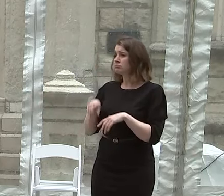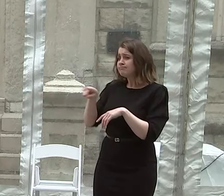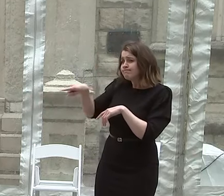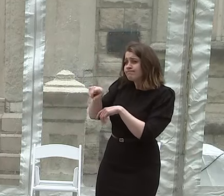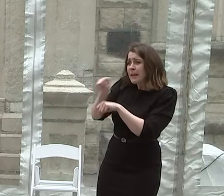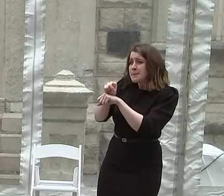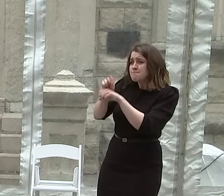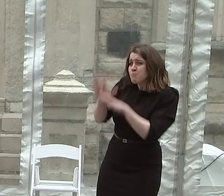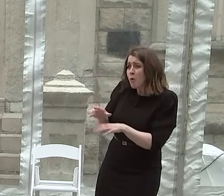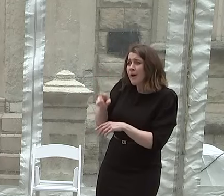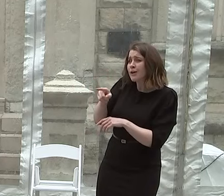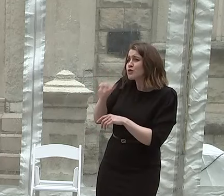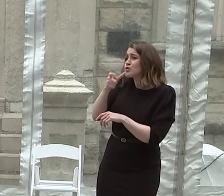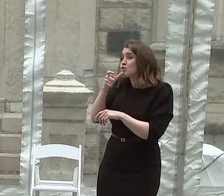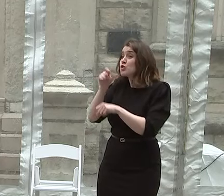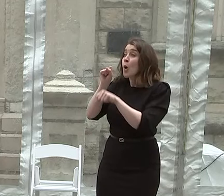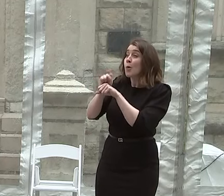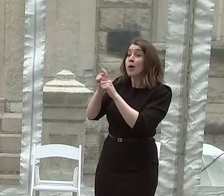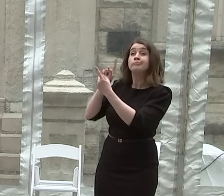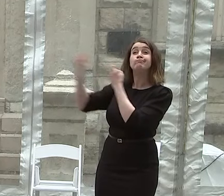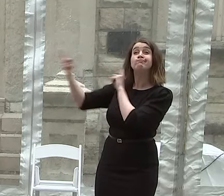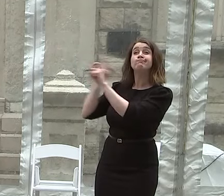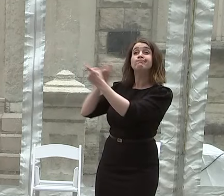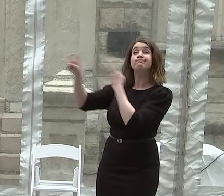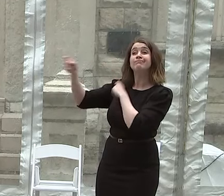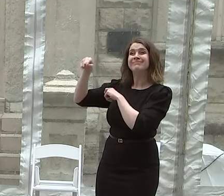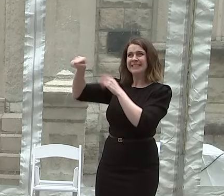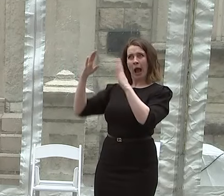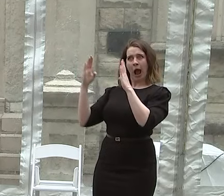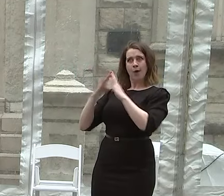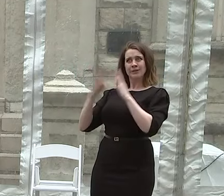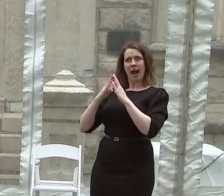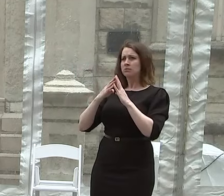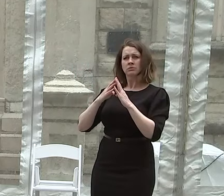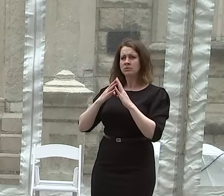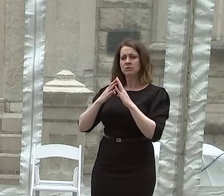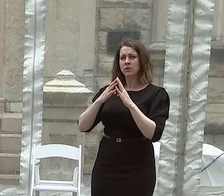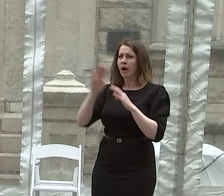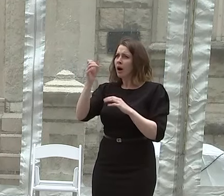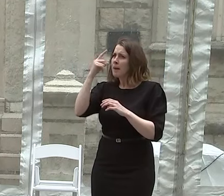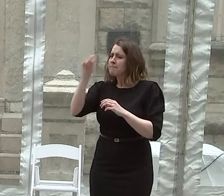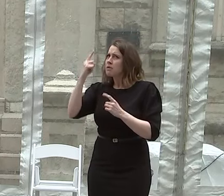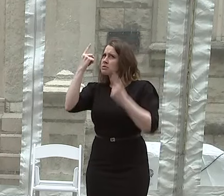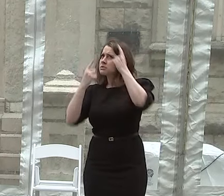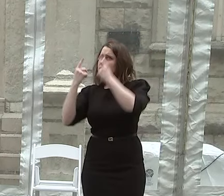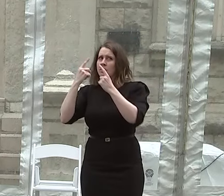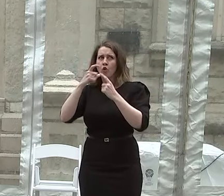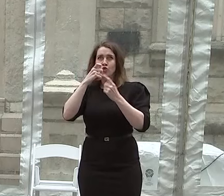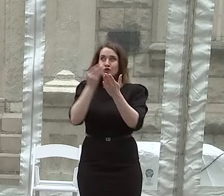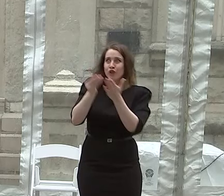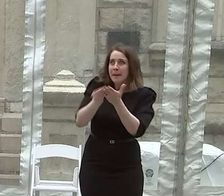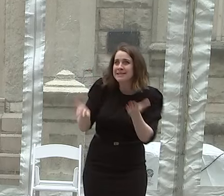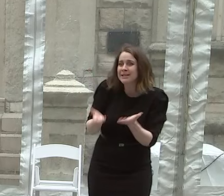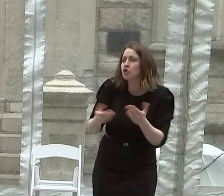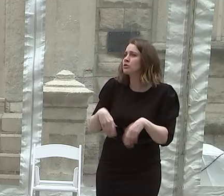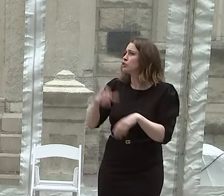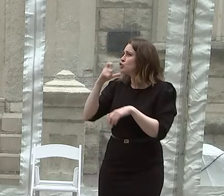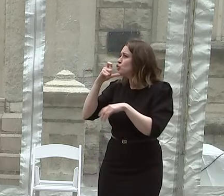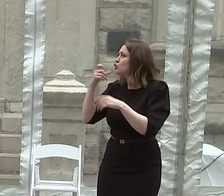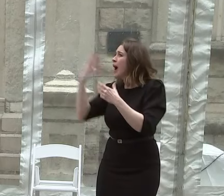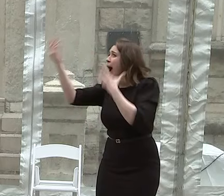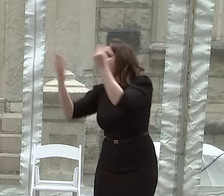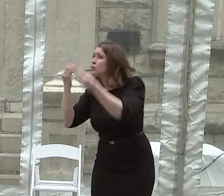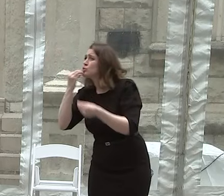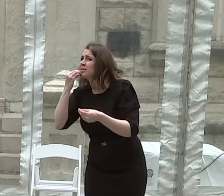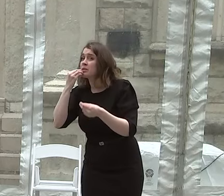employers that we see up and down Michigan Avenue, but the people who go and shop in the stores throughout our entire region. People need to have